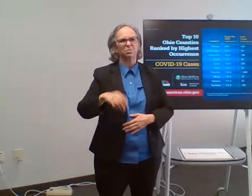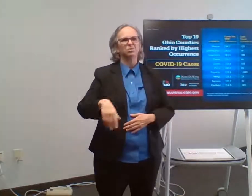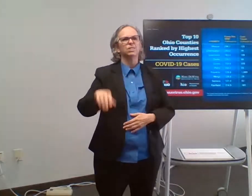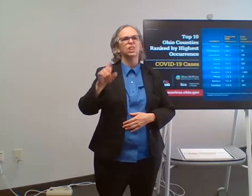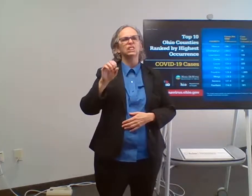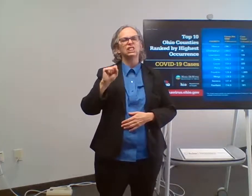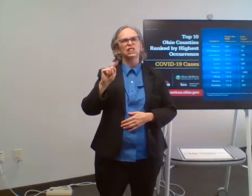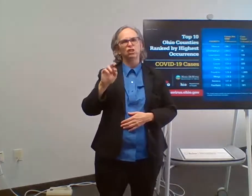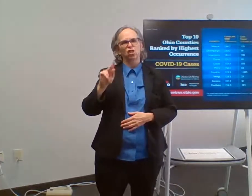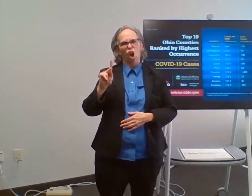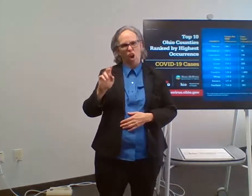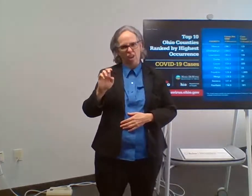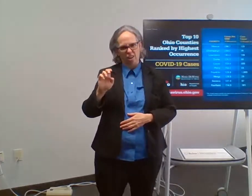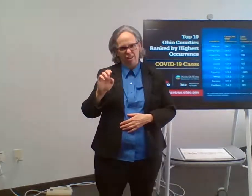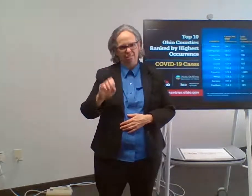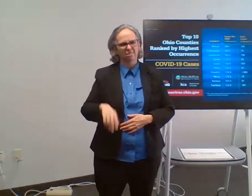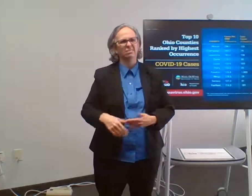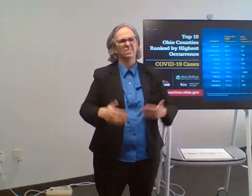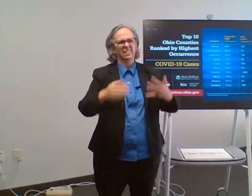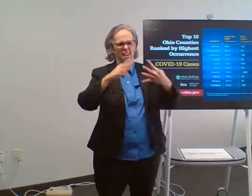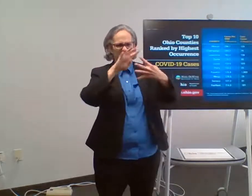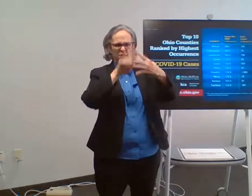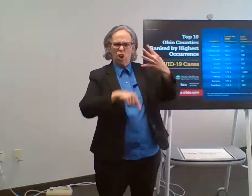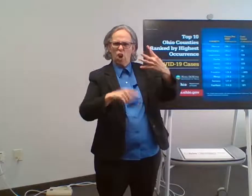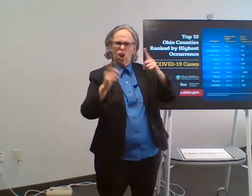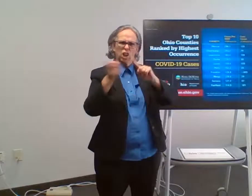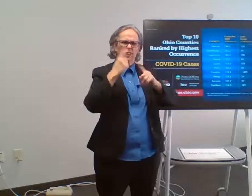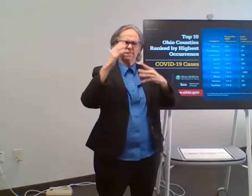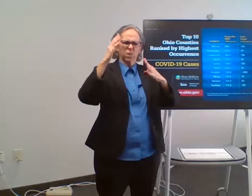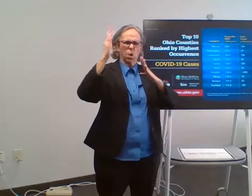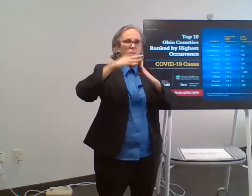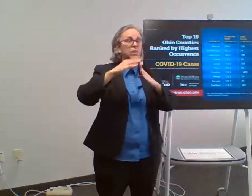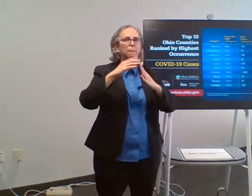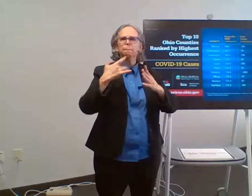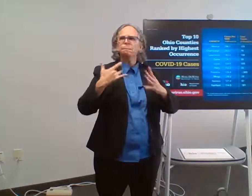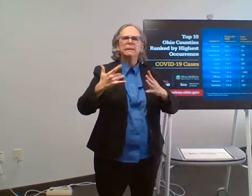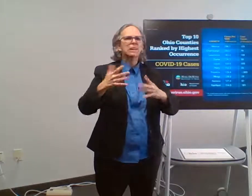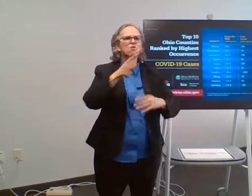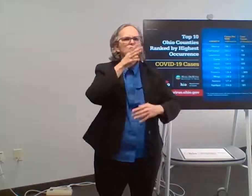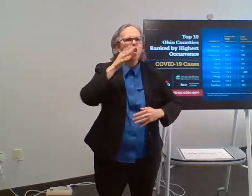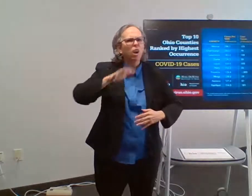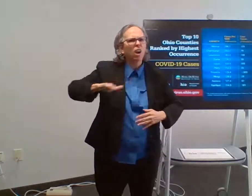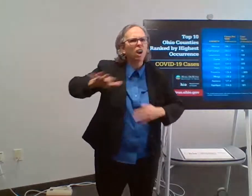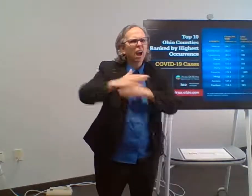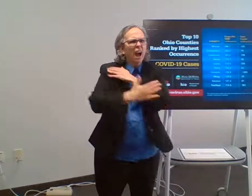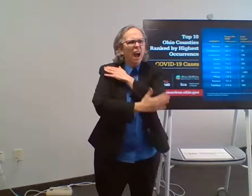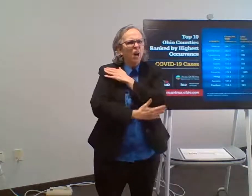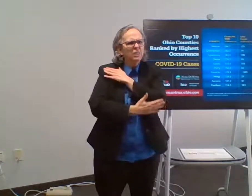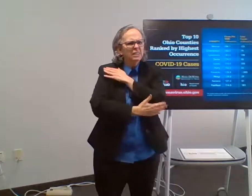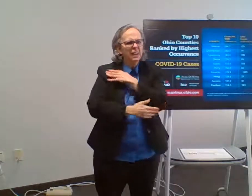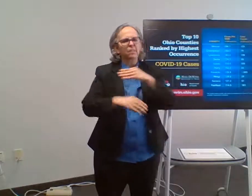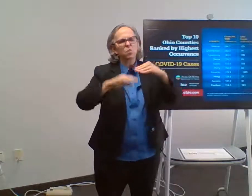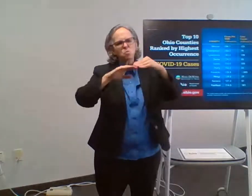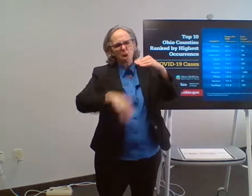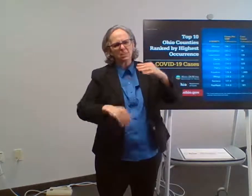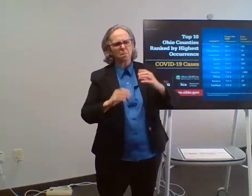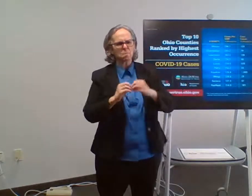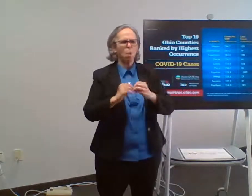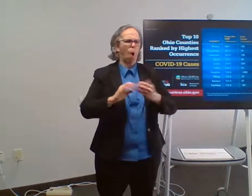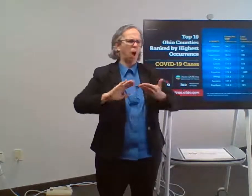are what we would normally consider rural counties. If you go through the rest of the list, you do see Lucas, a bigger county, and